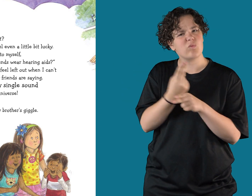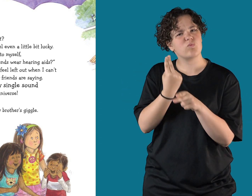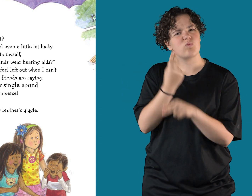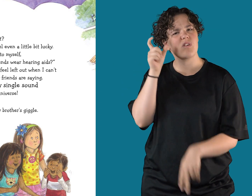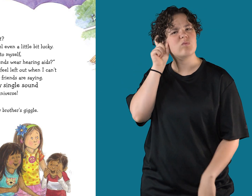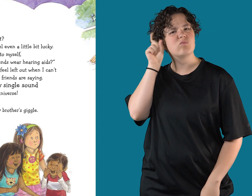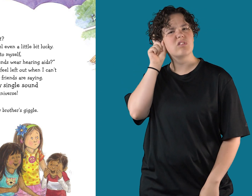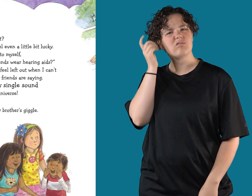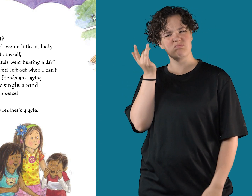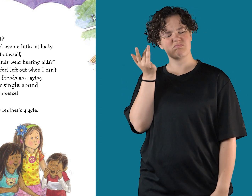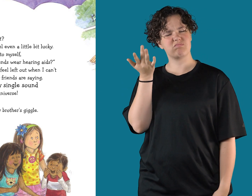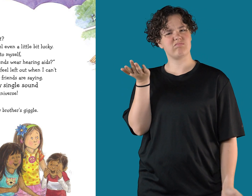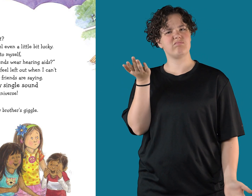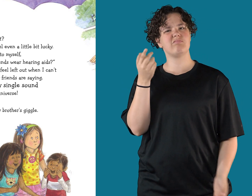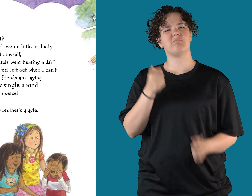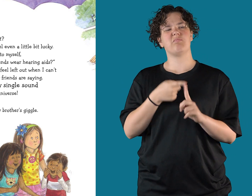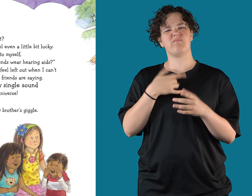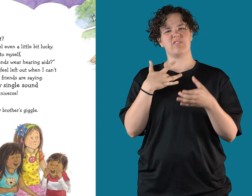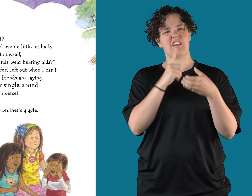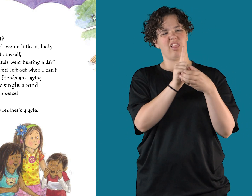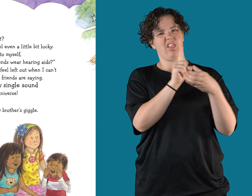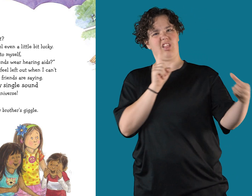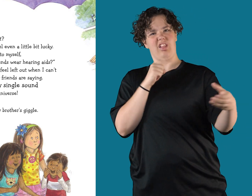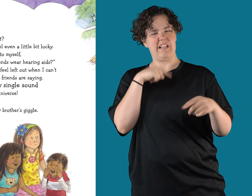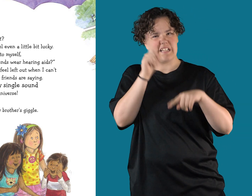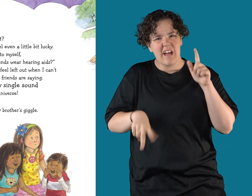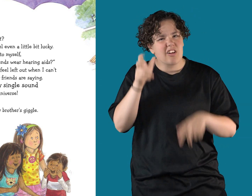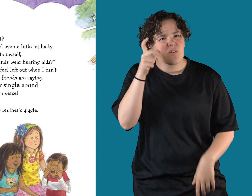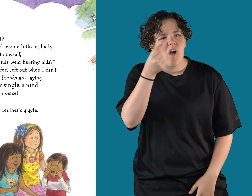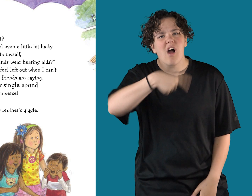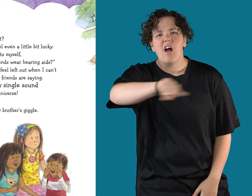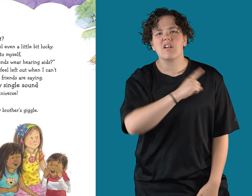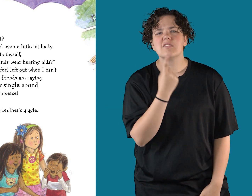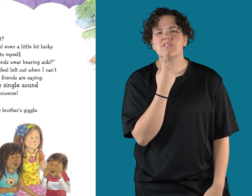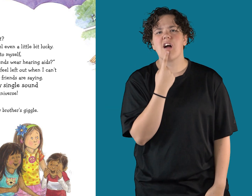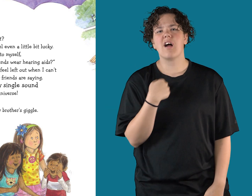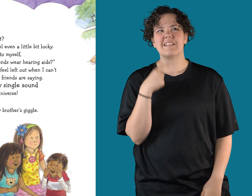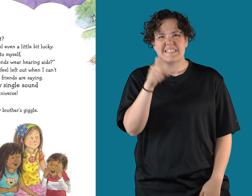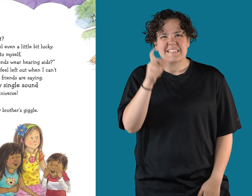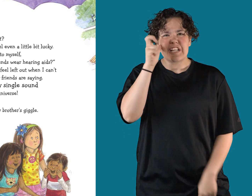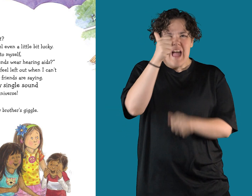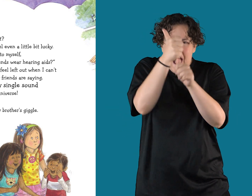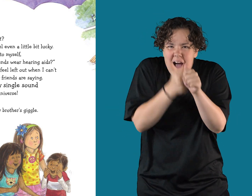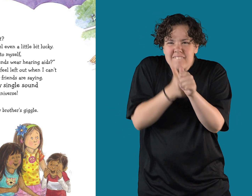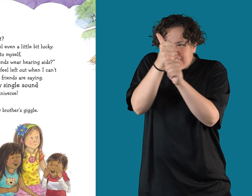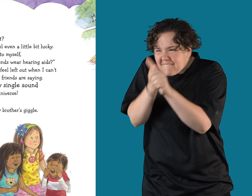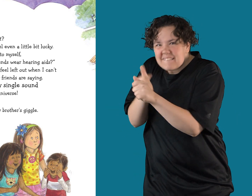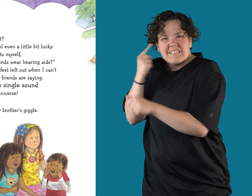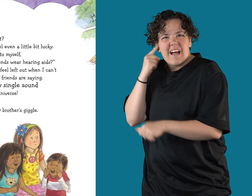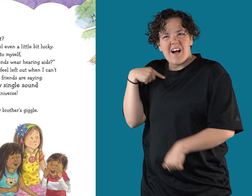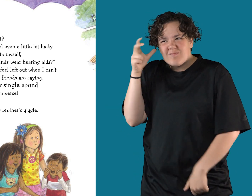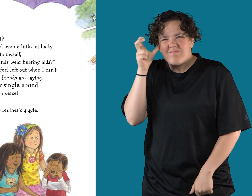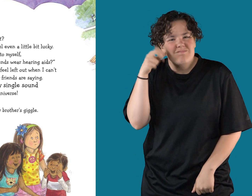all of my friends wear hearing aids? Then other days I feel left out when I can't always hear what my friends are saying. I need to